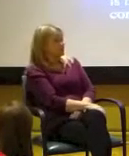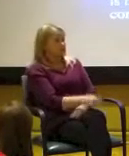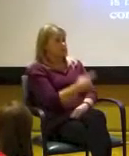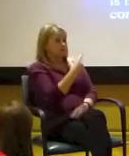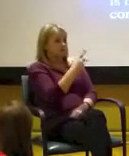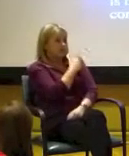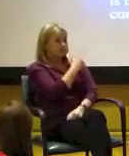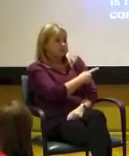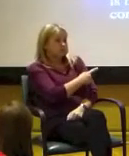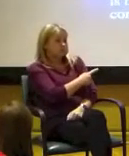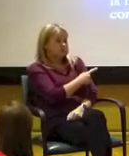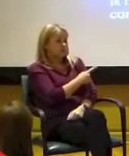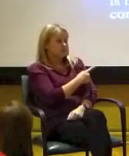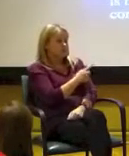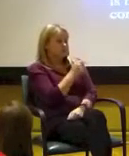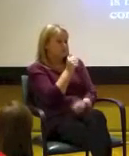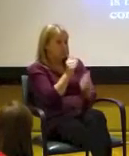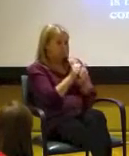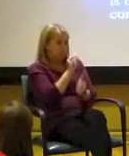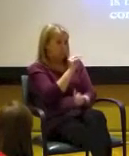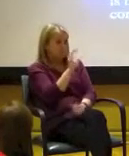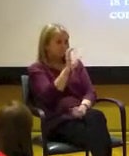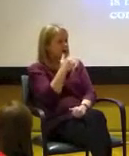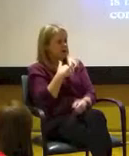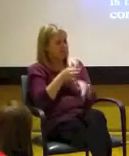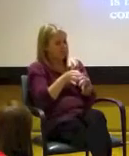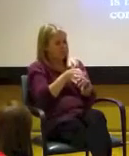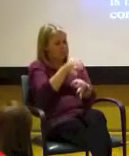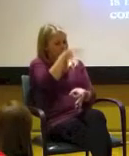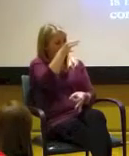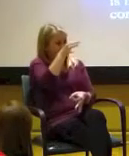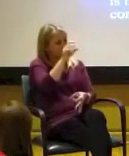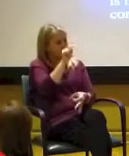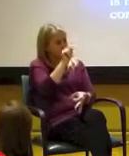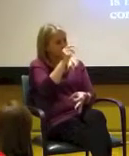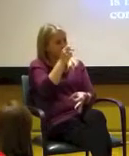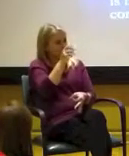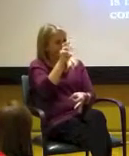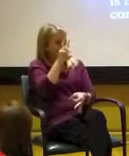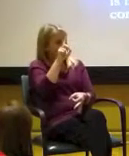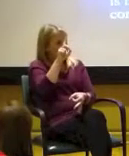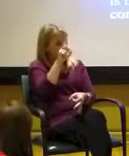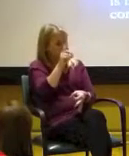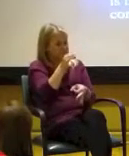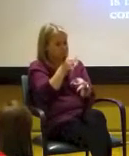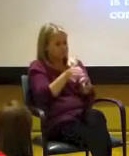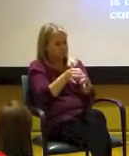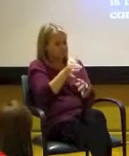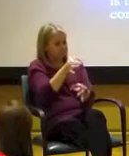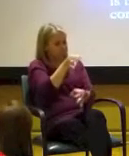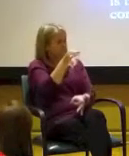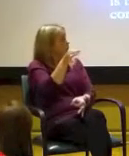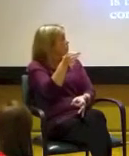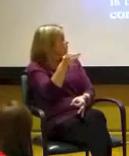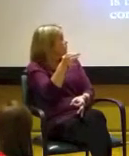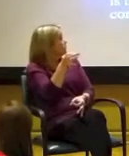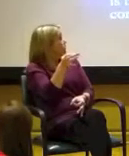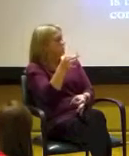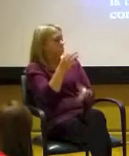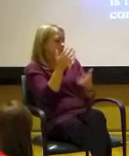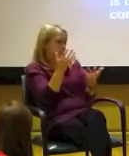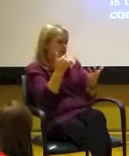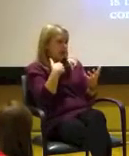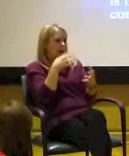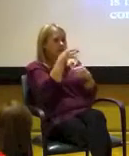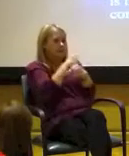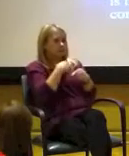Myelomeningocele patients have a cord that's tethered at the side of the original placode. I guess I